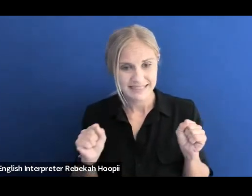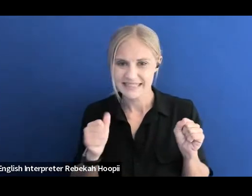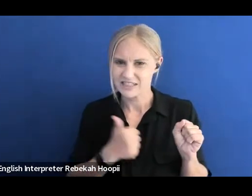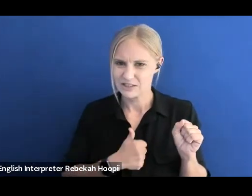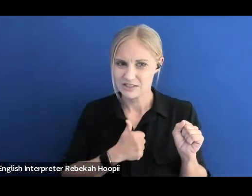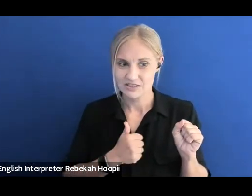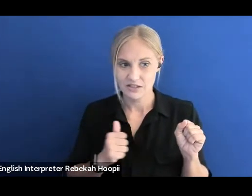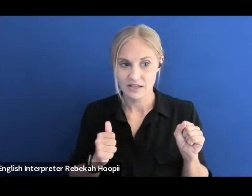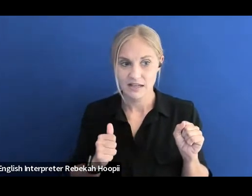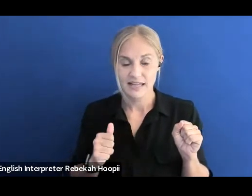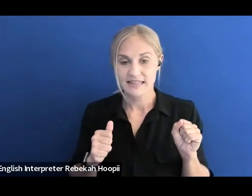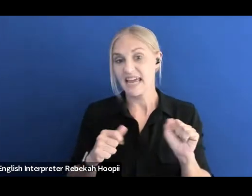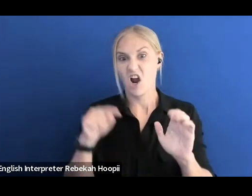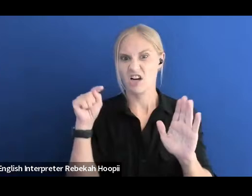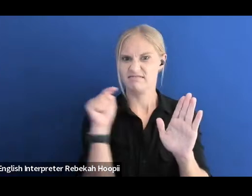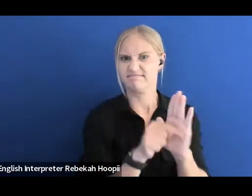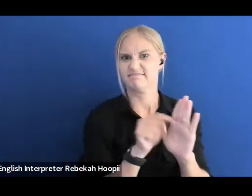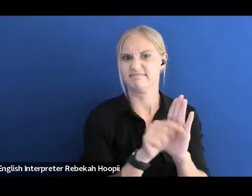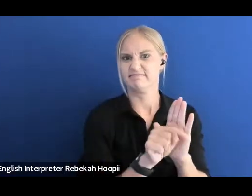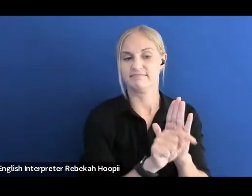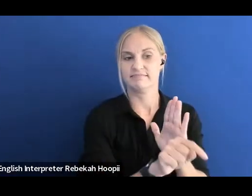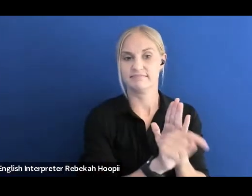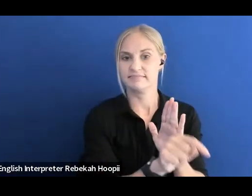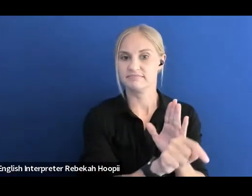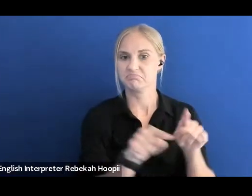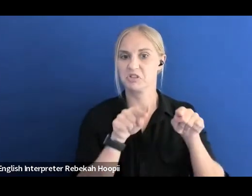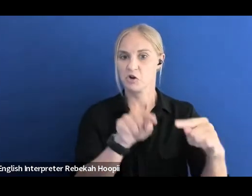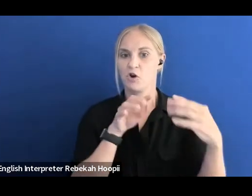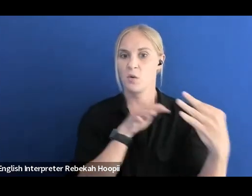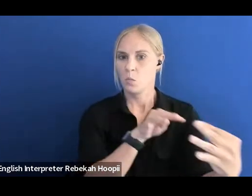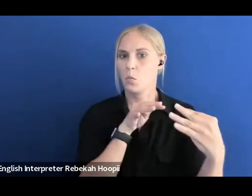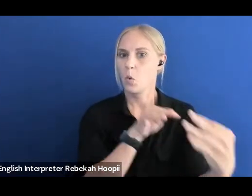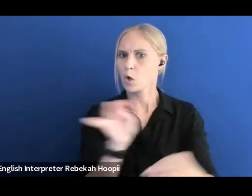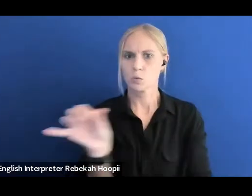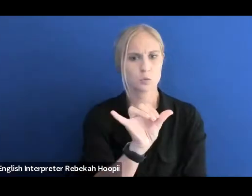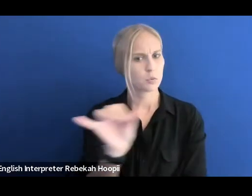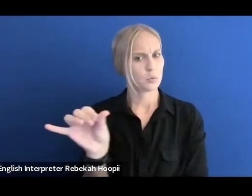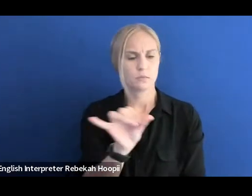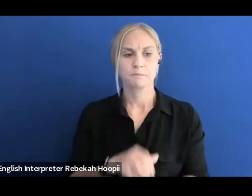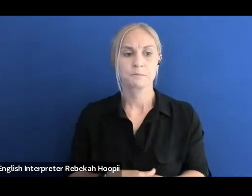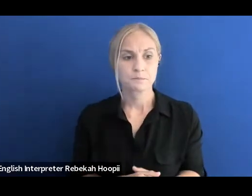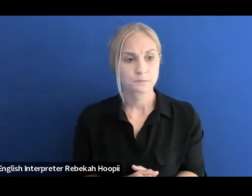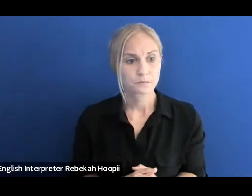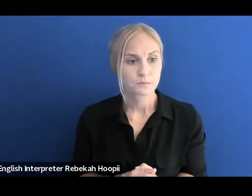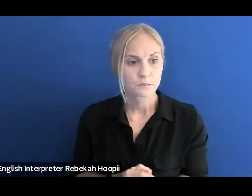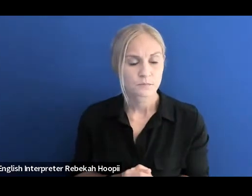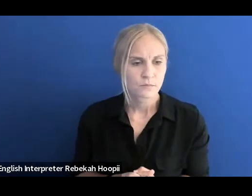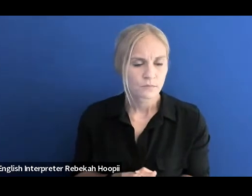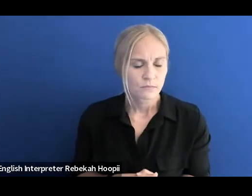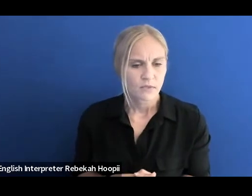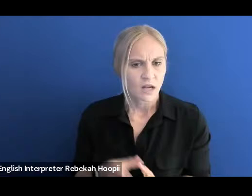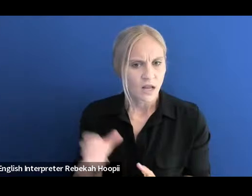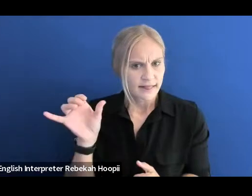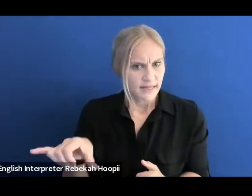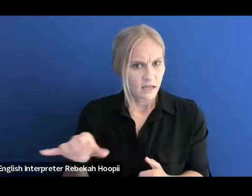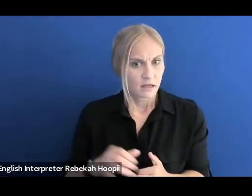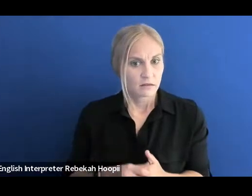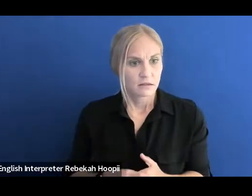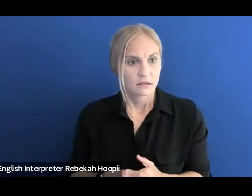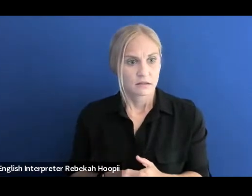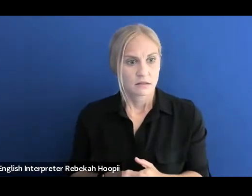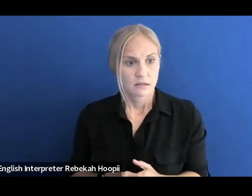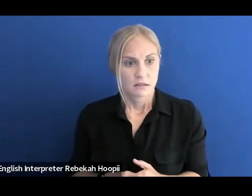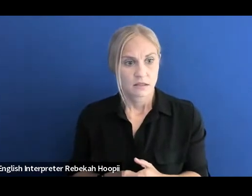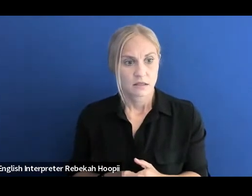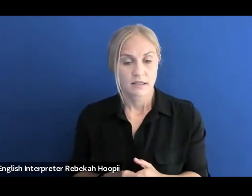they're overly killed in war. And that is a